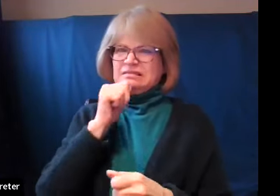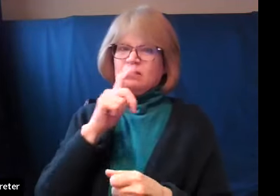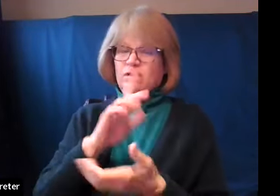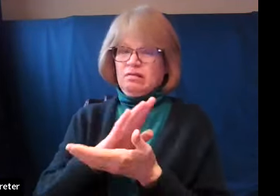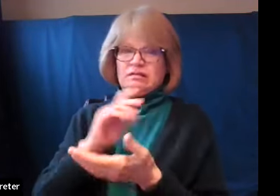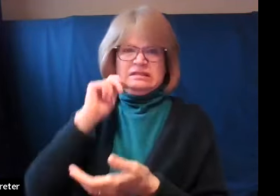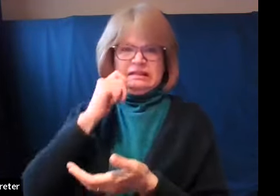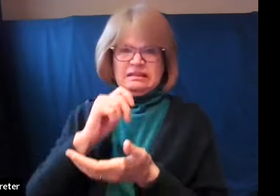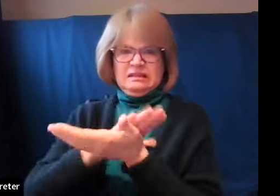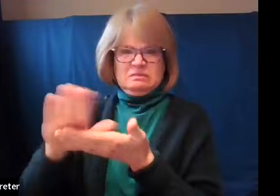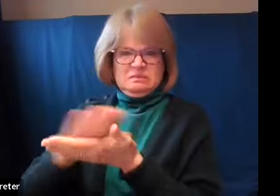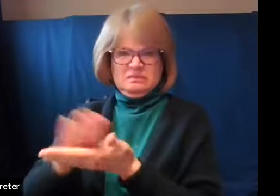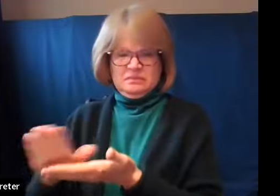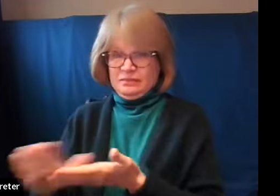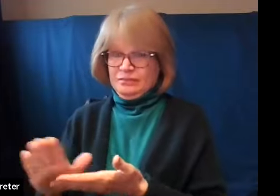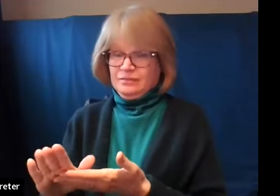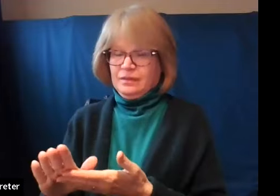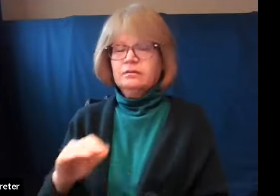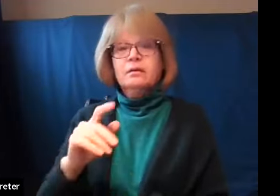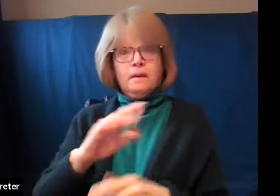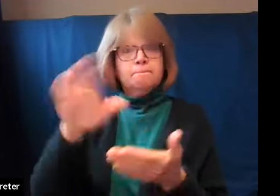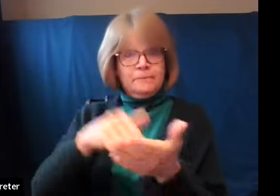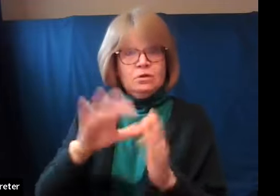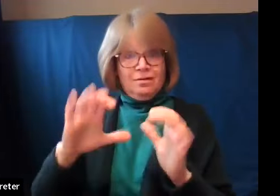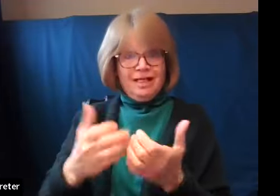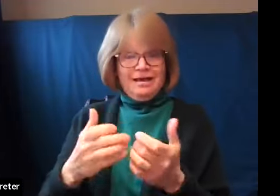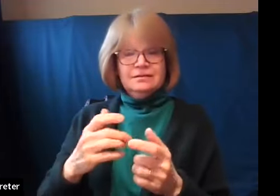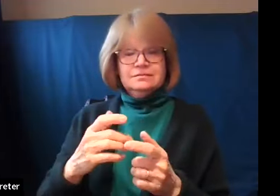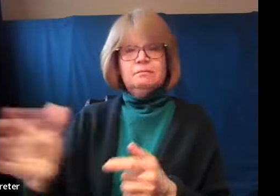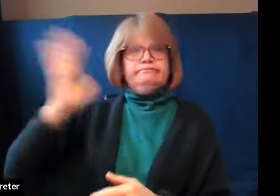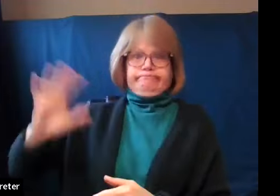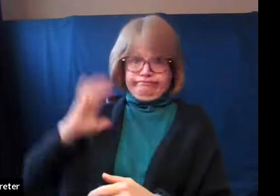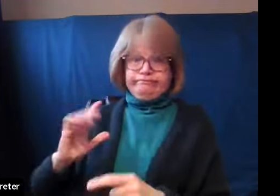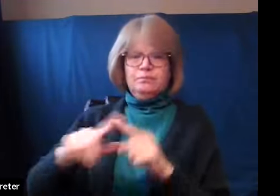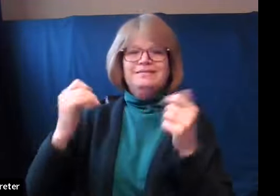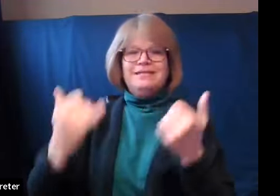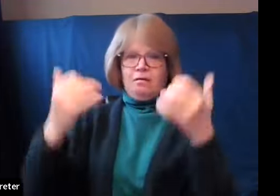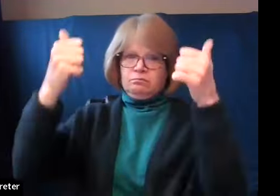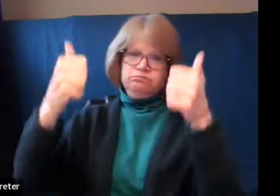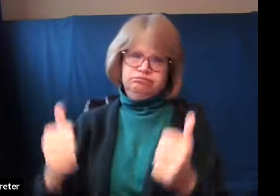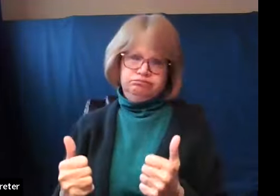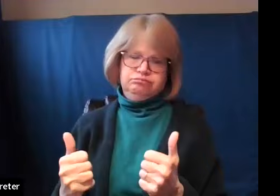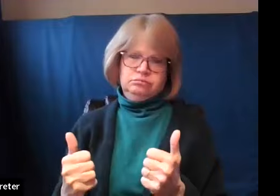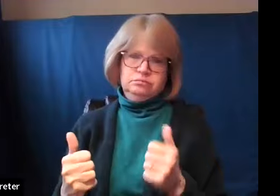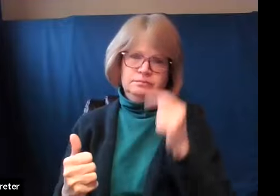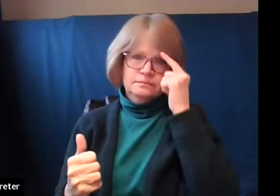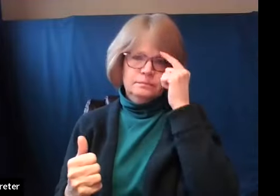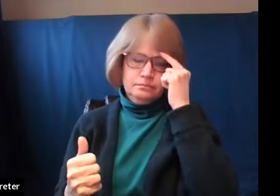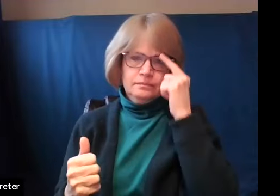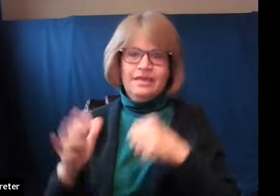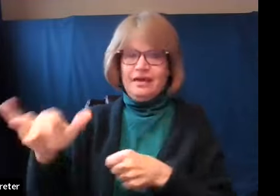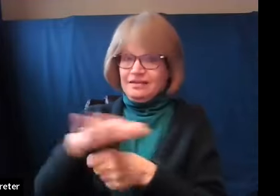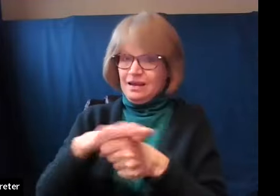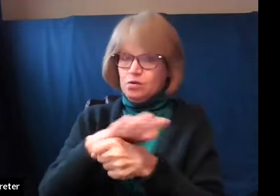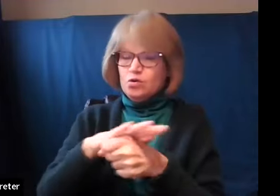block that exuded its middle-class status a half century earlier. More recently, the